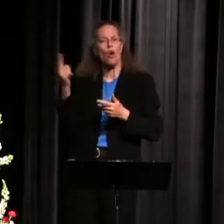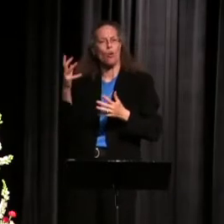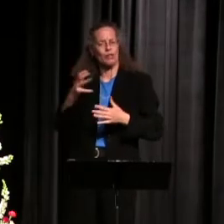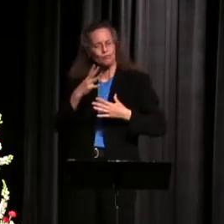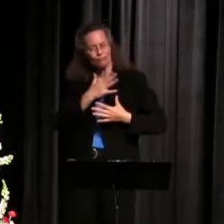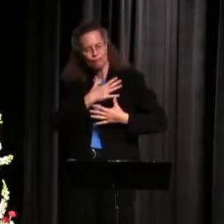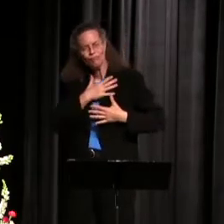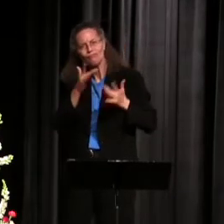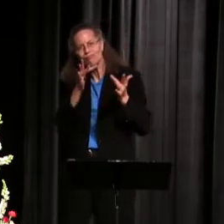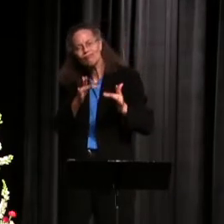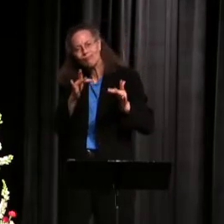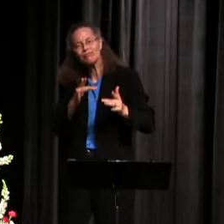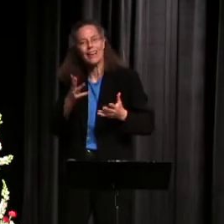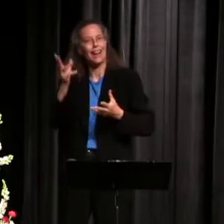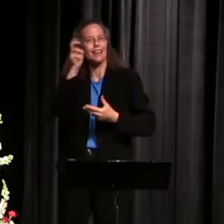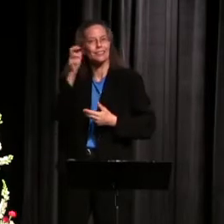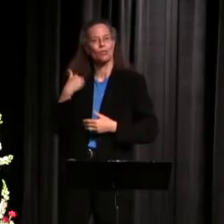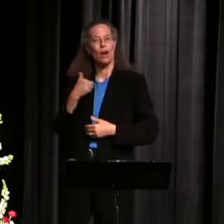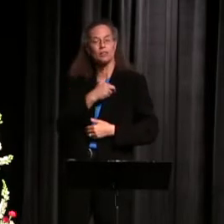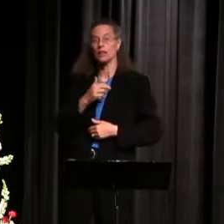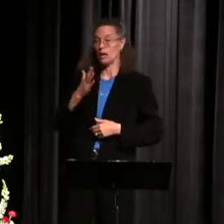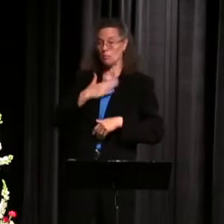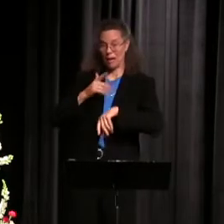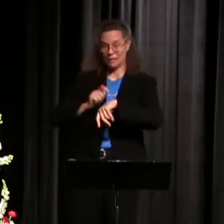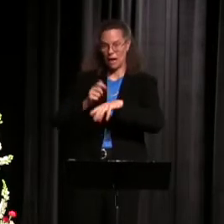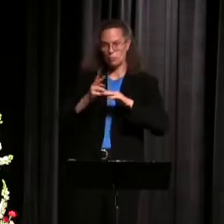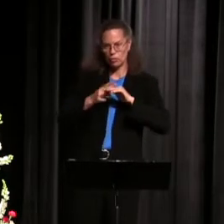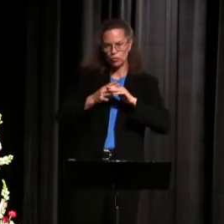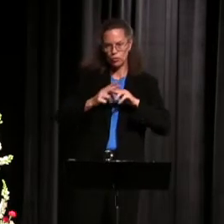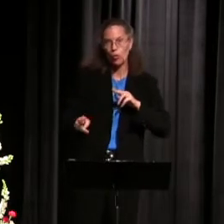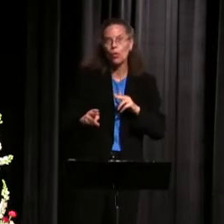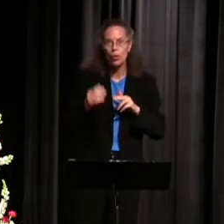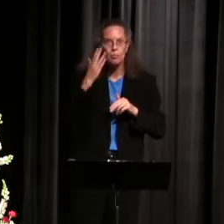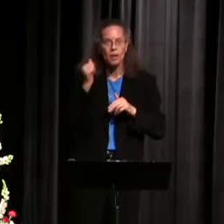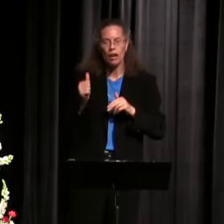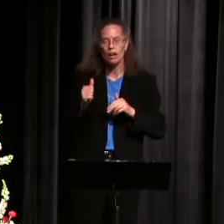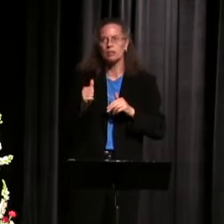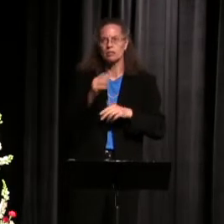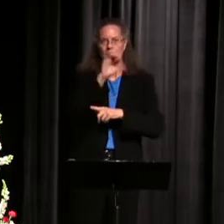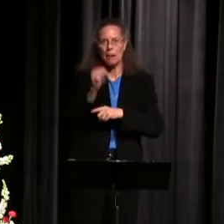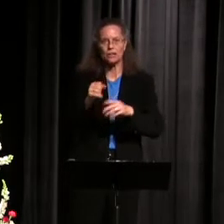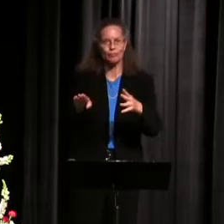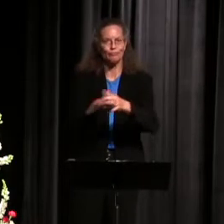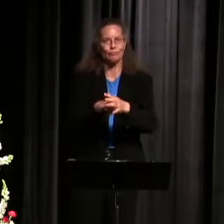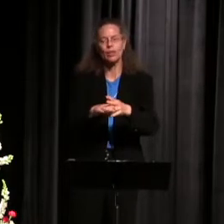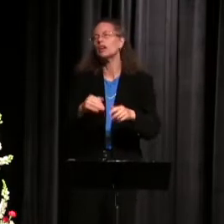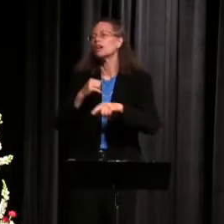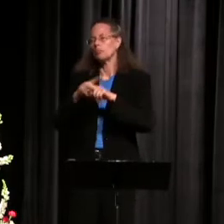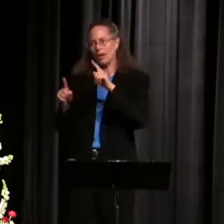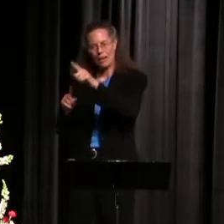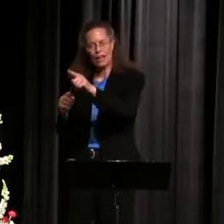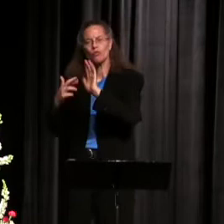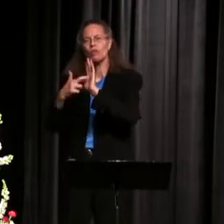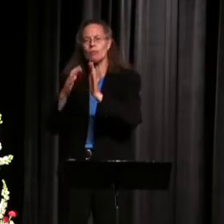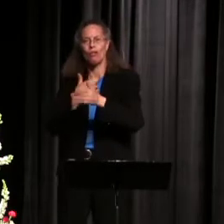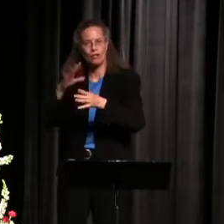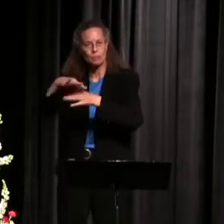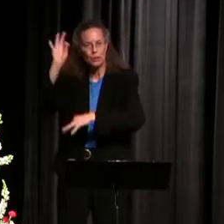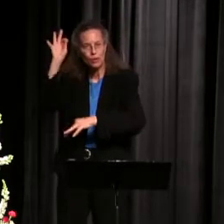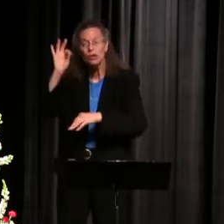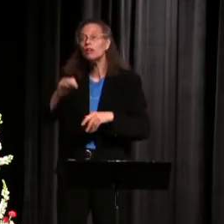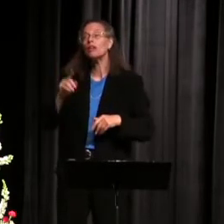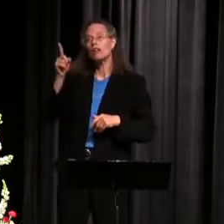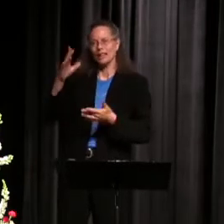my time was cut short getting to know him, I know that he radiates positive energy and represents Fairport spirit in the best way. He's